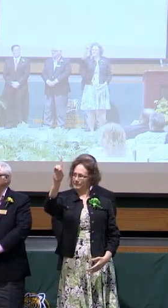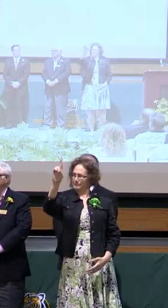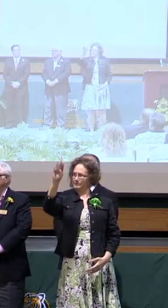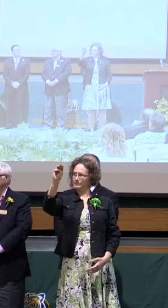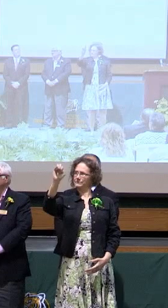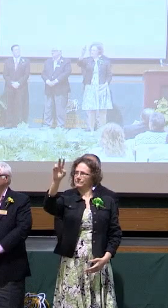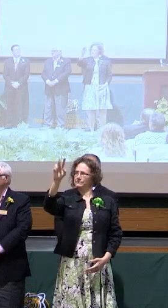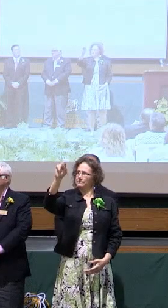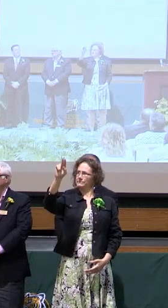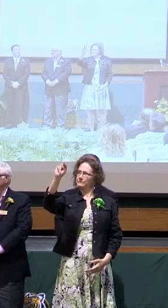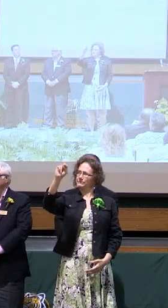David Martinez.